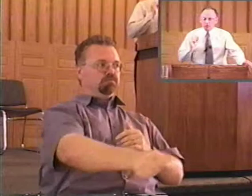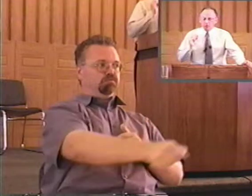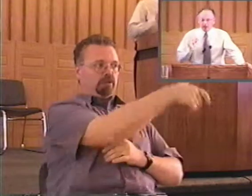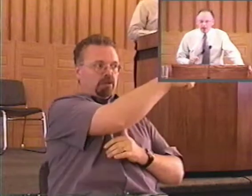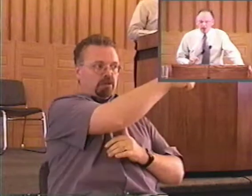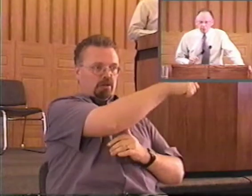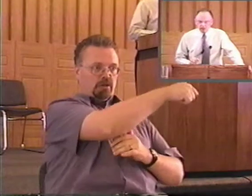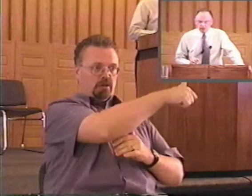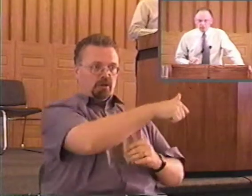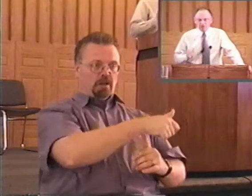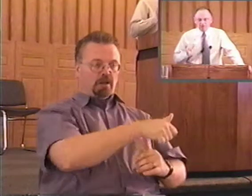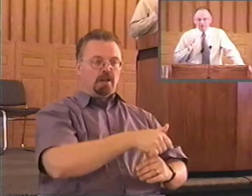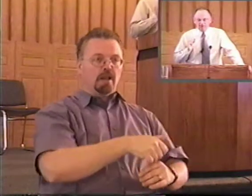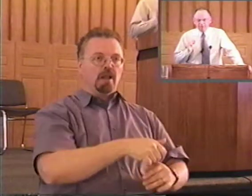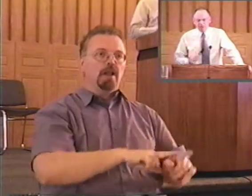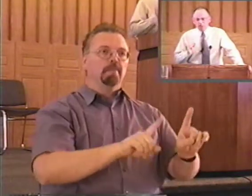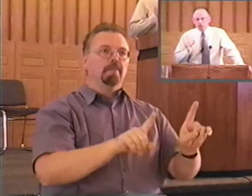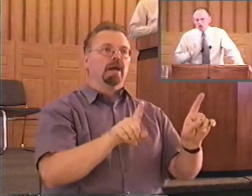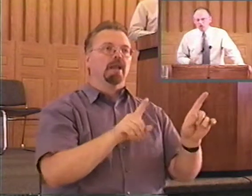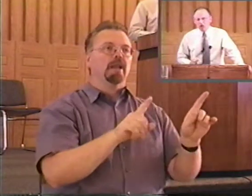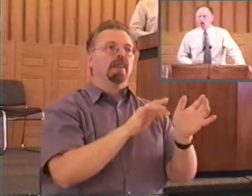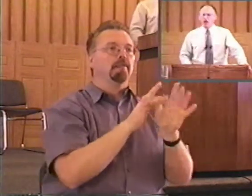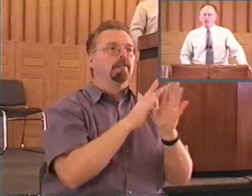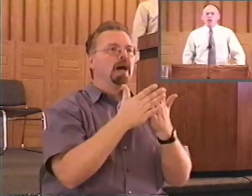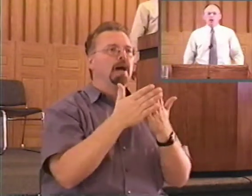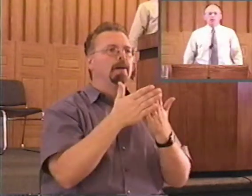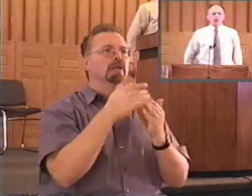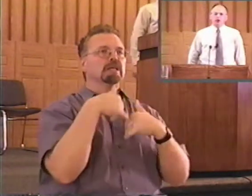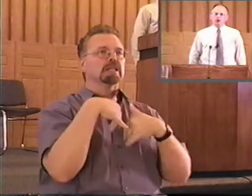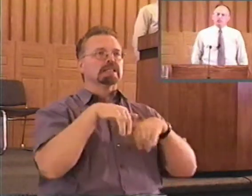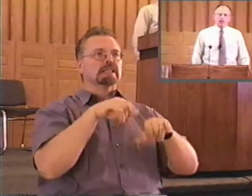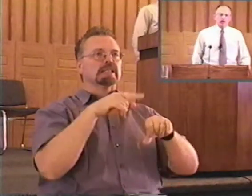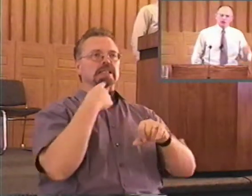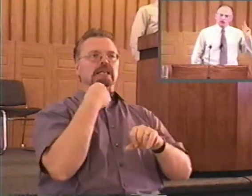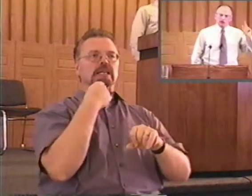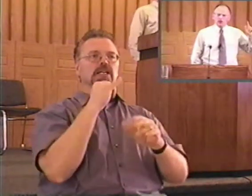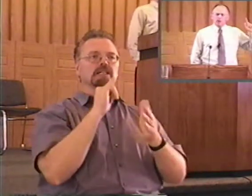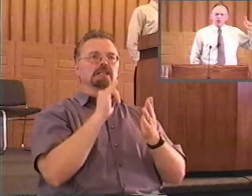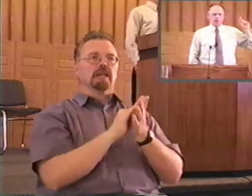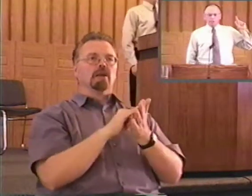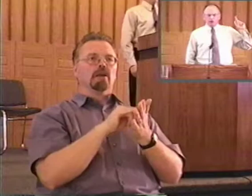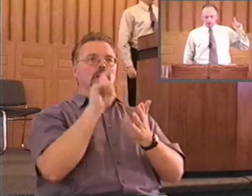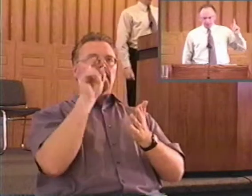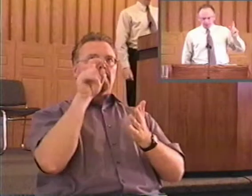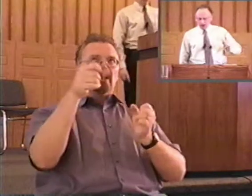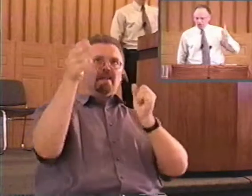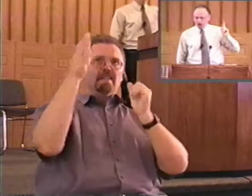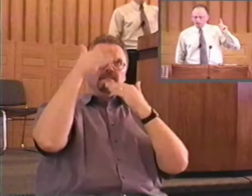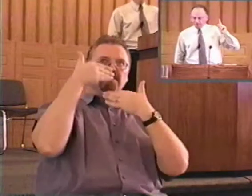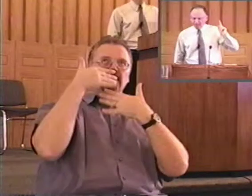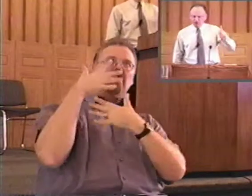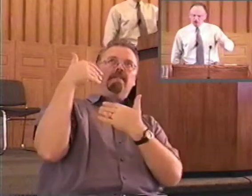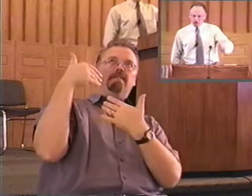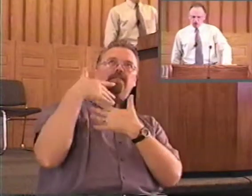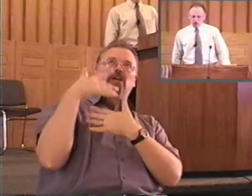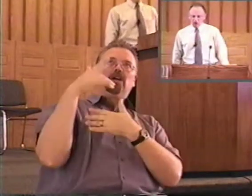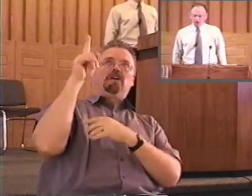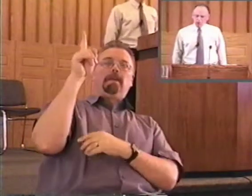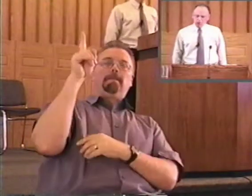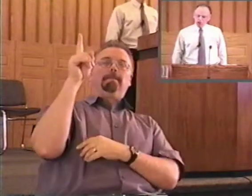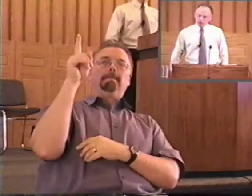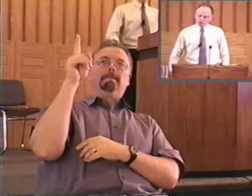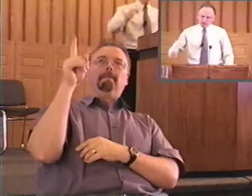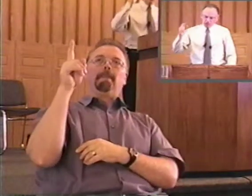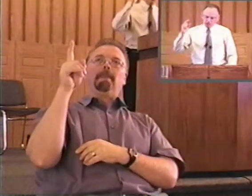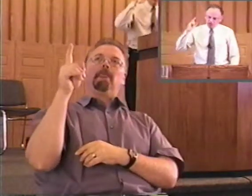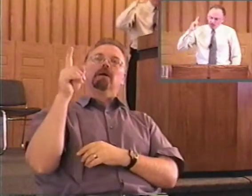Bible still tells us to fear God. Peter tells us in 1 Peter, fear